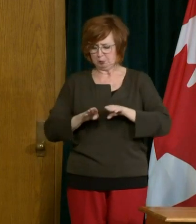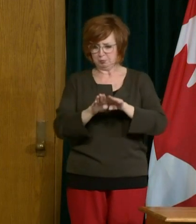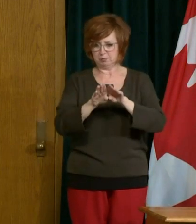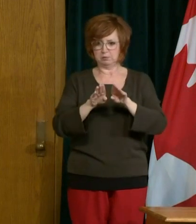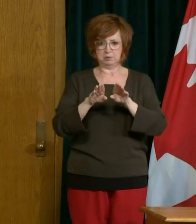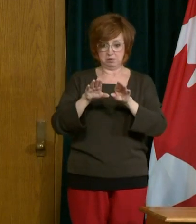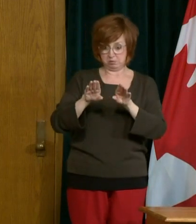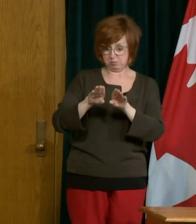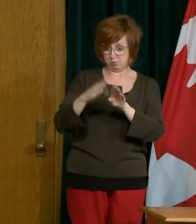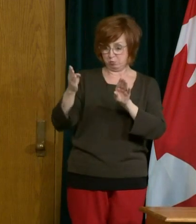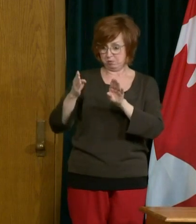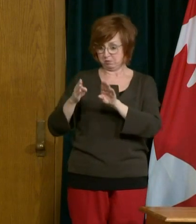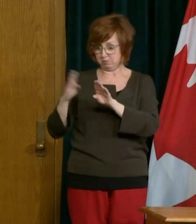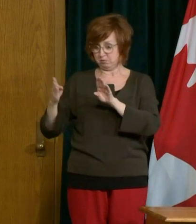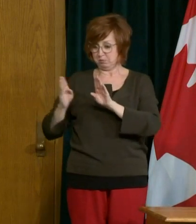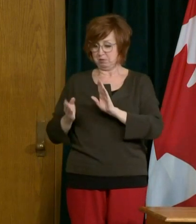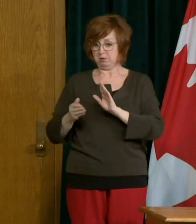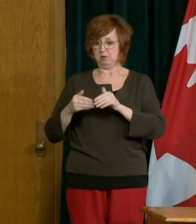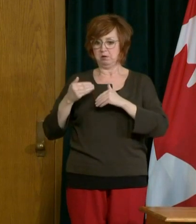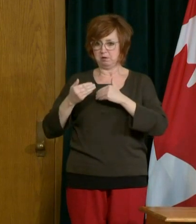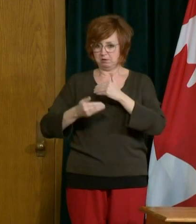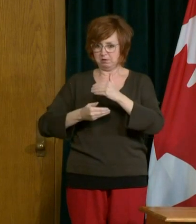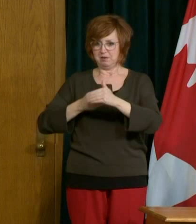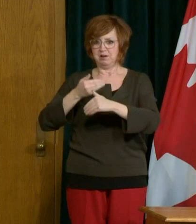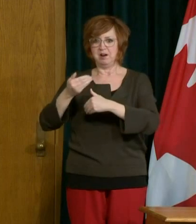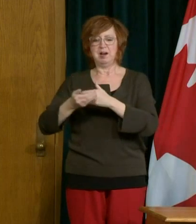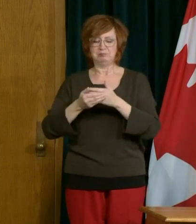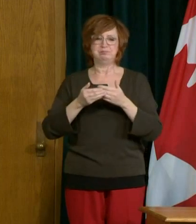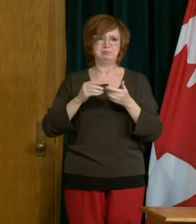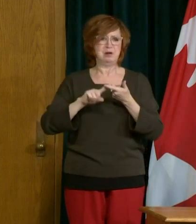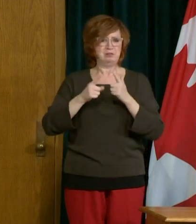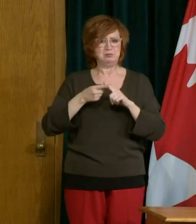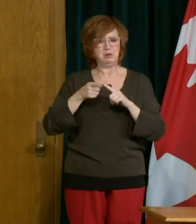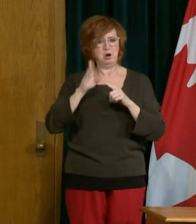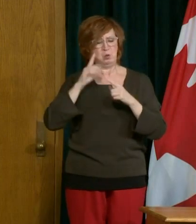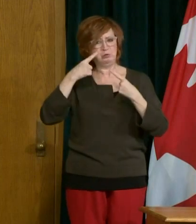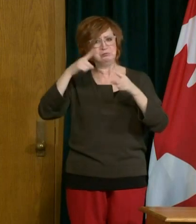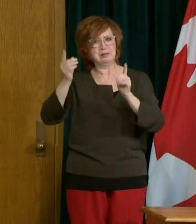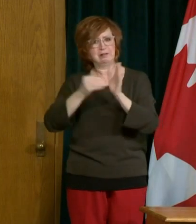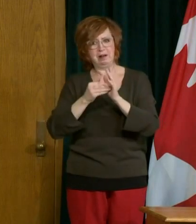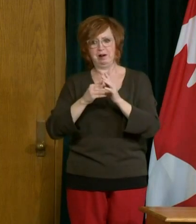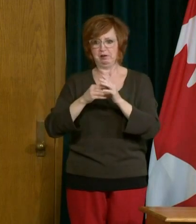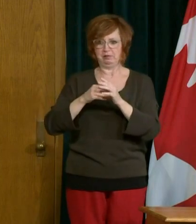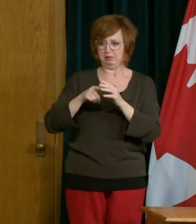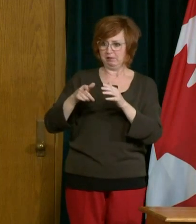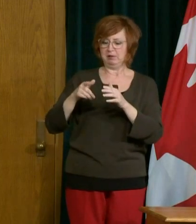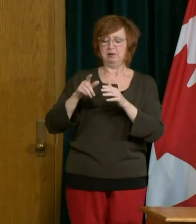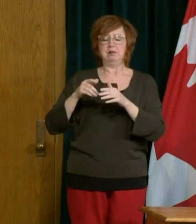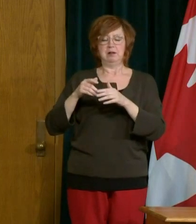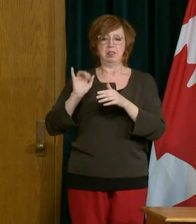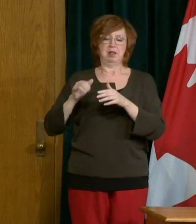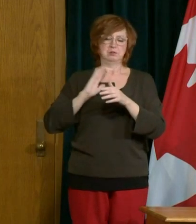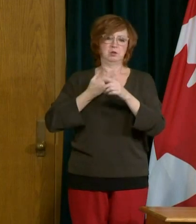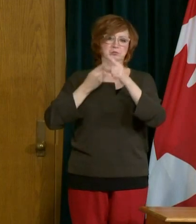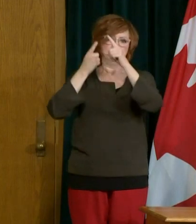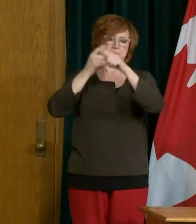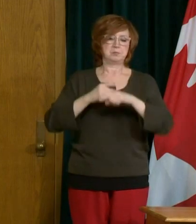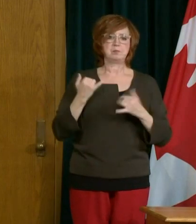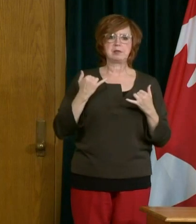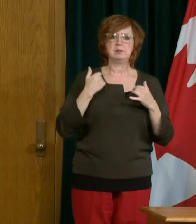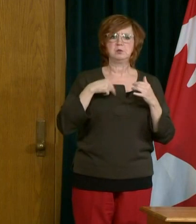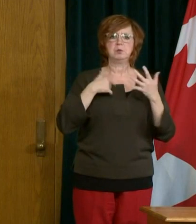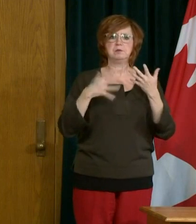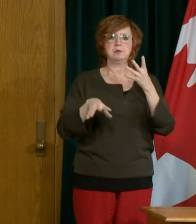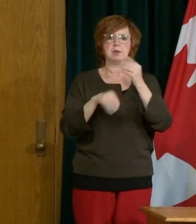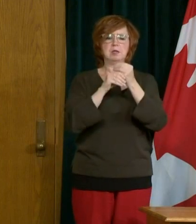to work. That's the goal of the Reopen Saskatchewan plan. So today, we added reopening dates for a couple